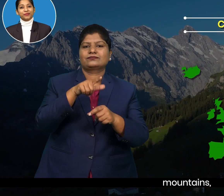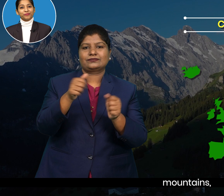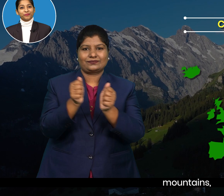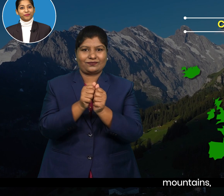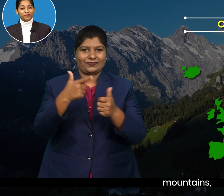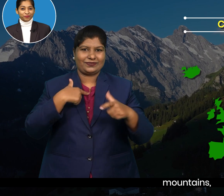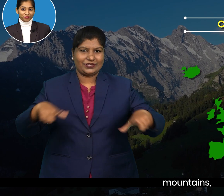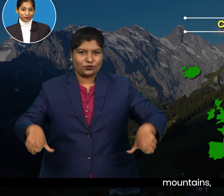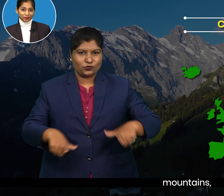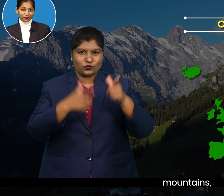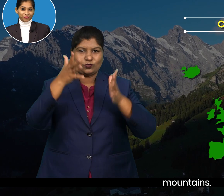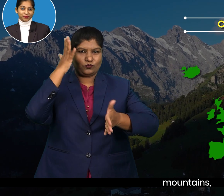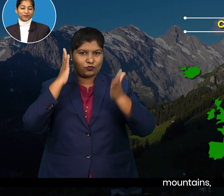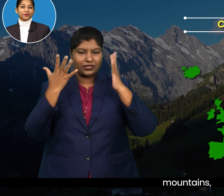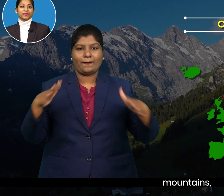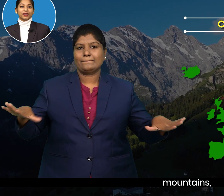mountains,